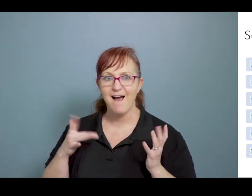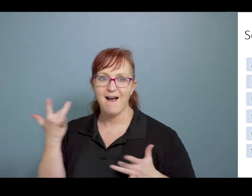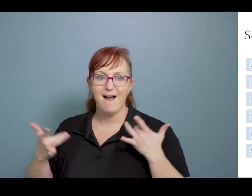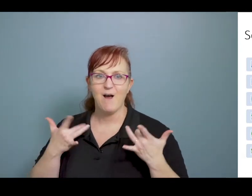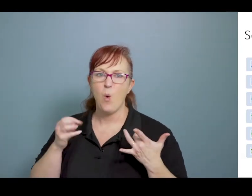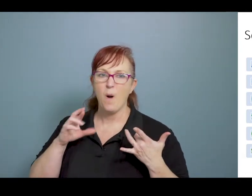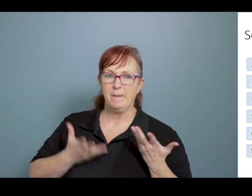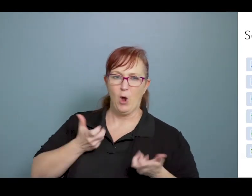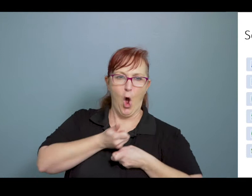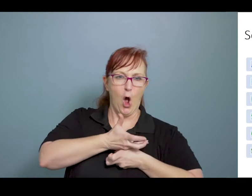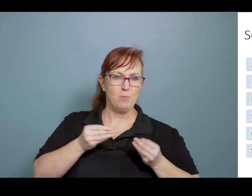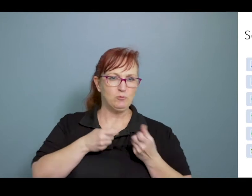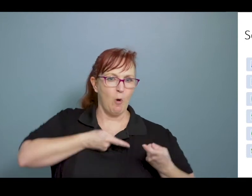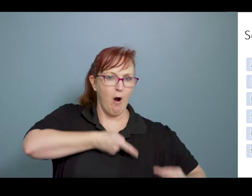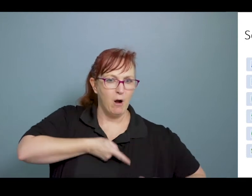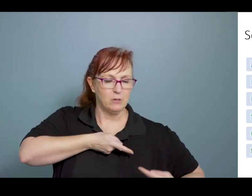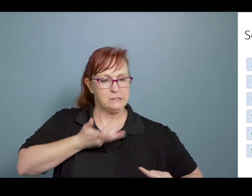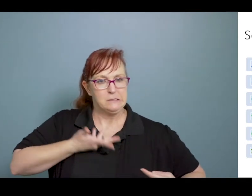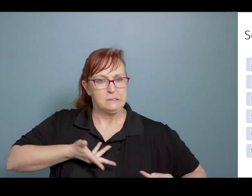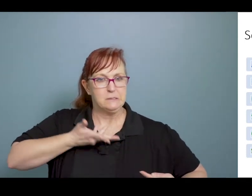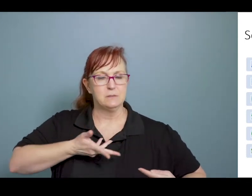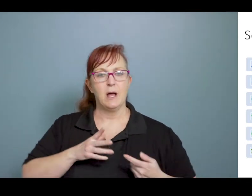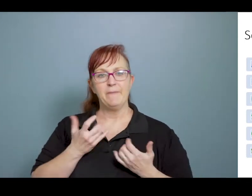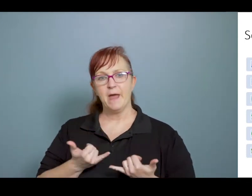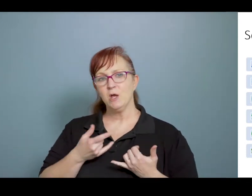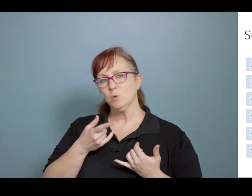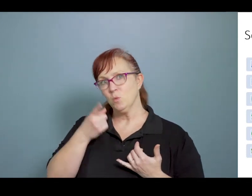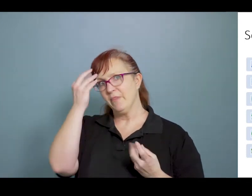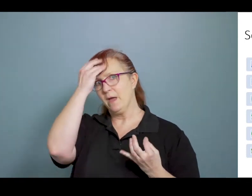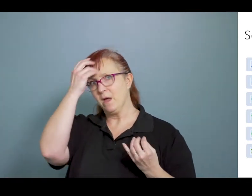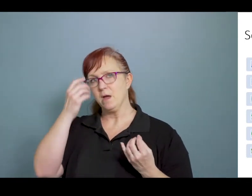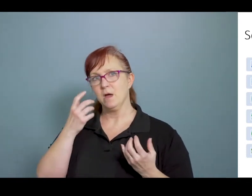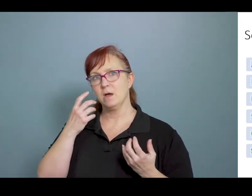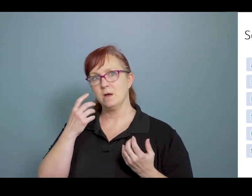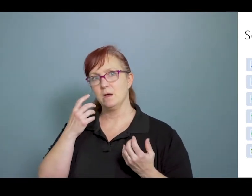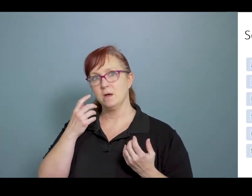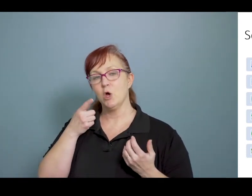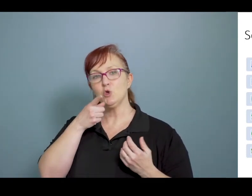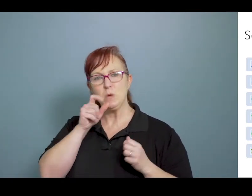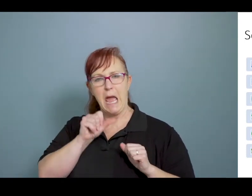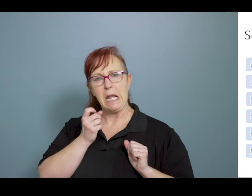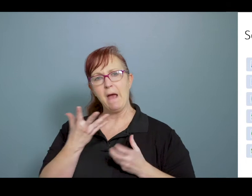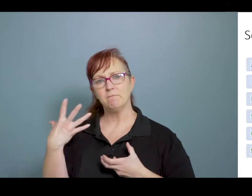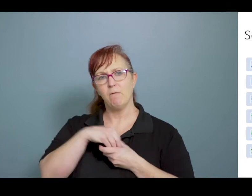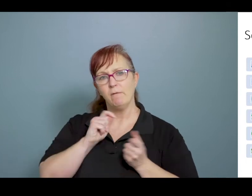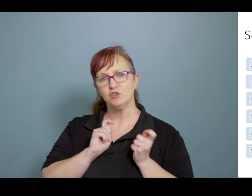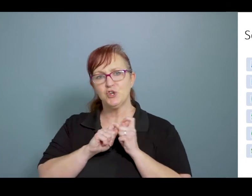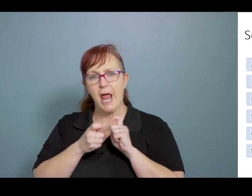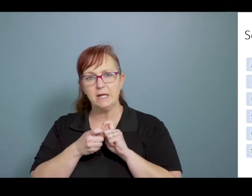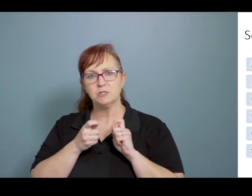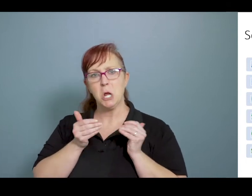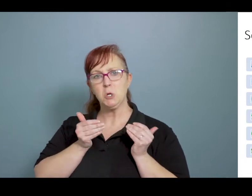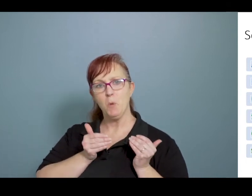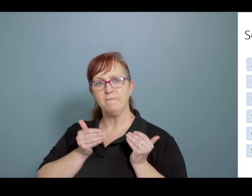with? And then thinking about whether there is a small action you can take to